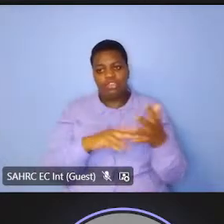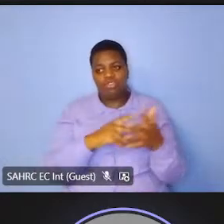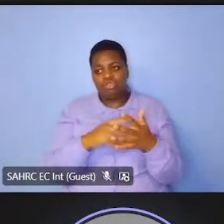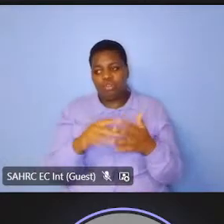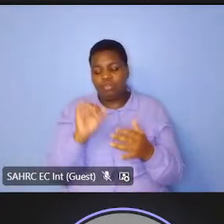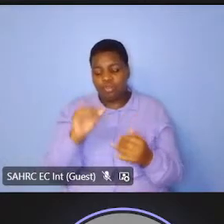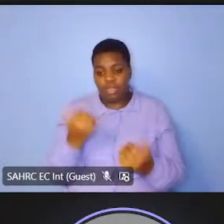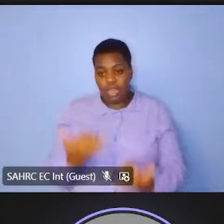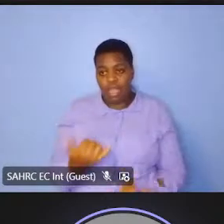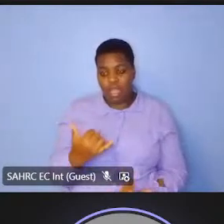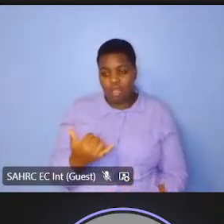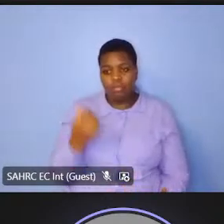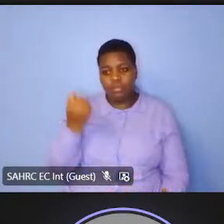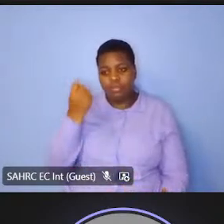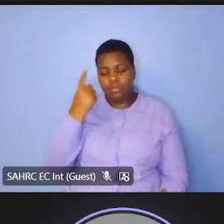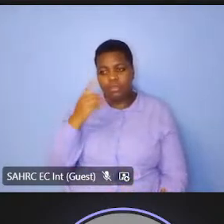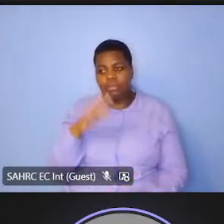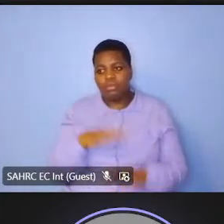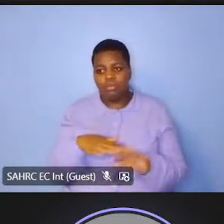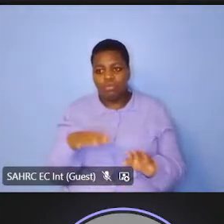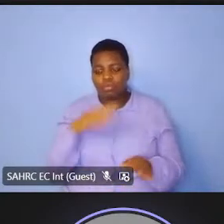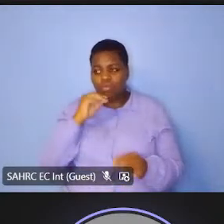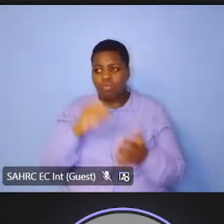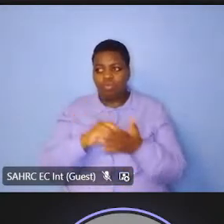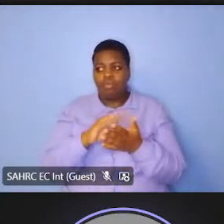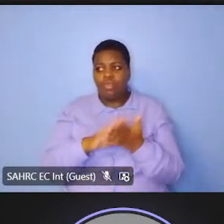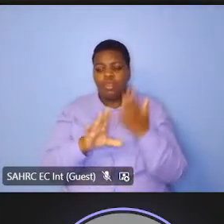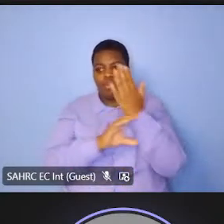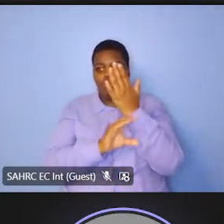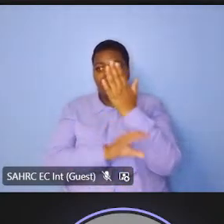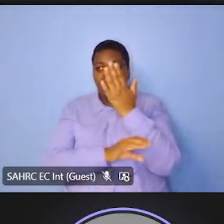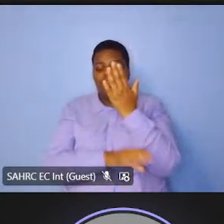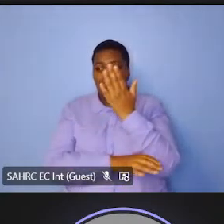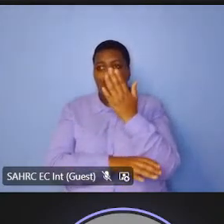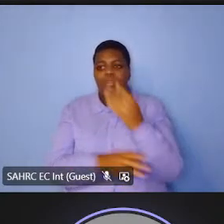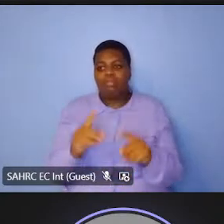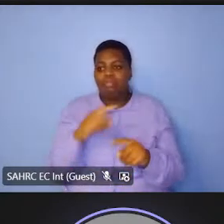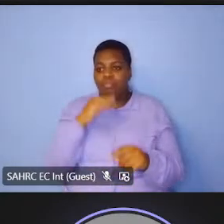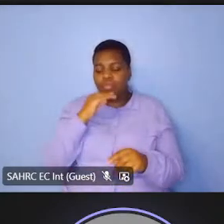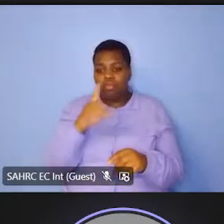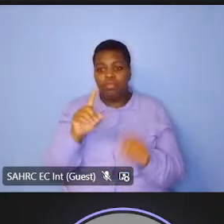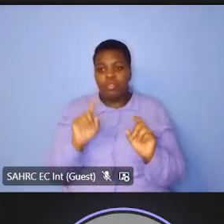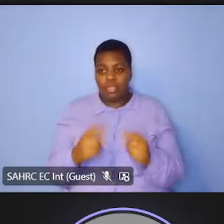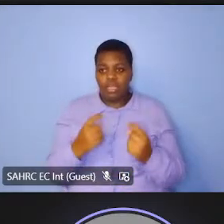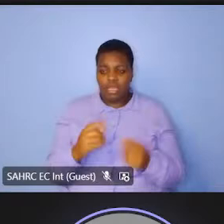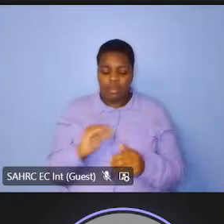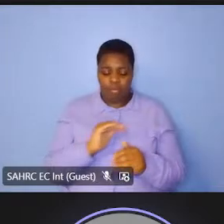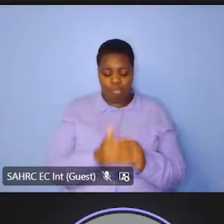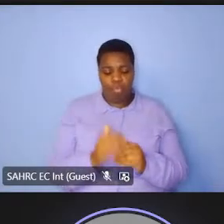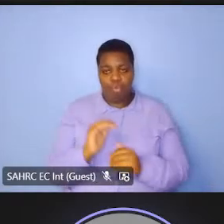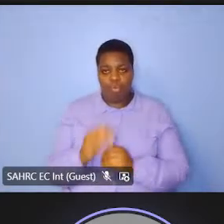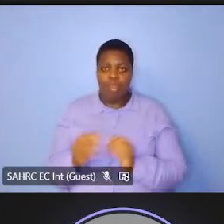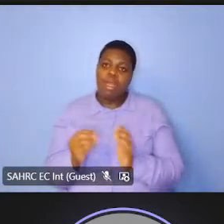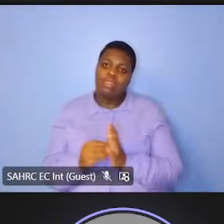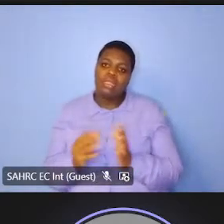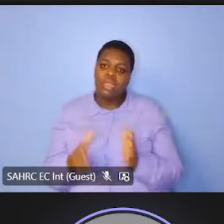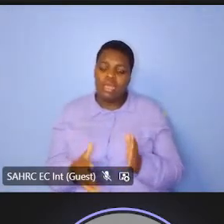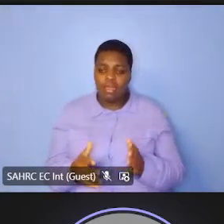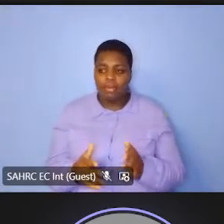currently stand, do not meet constitutional muster and are not capable of protecting